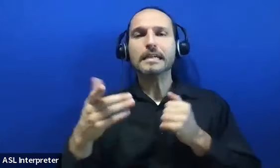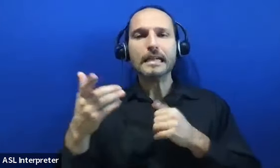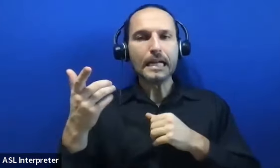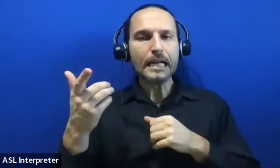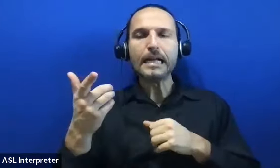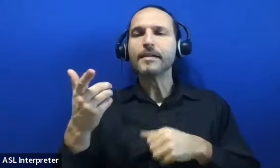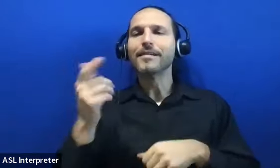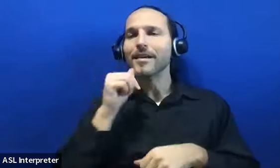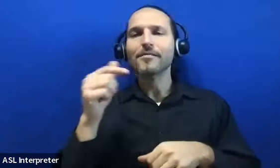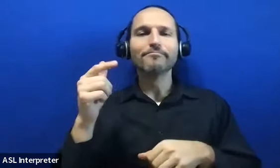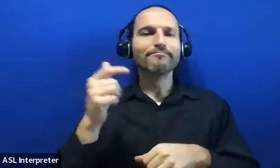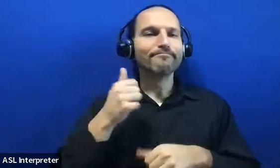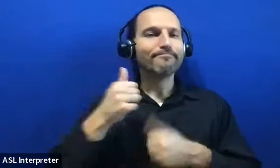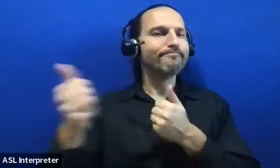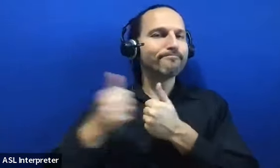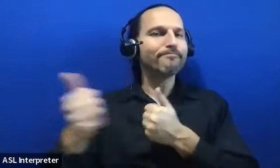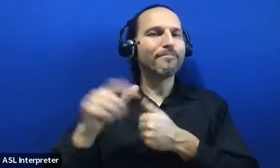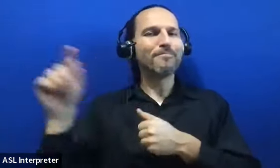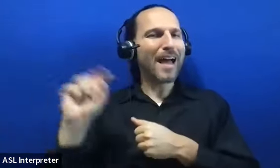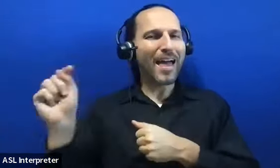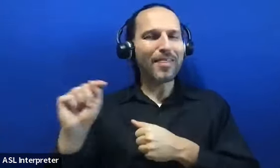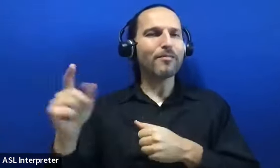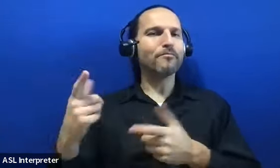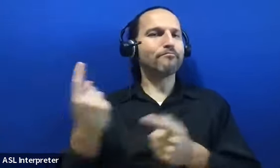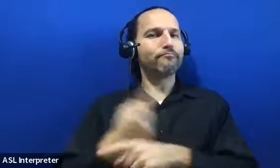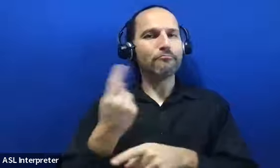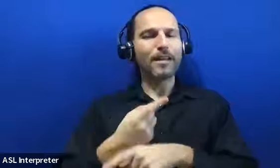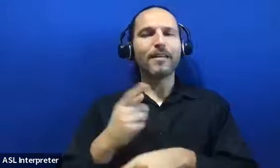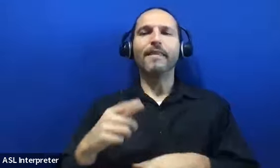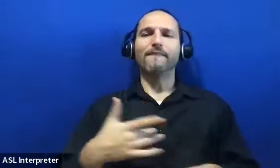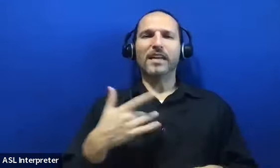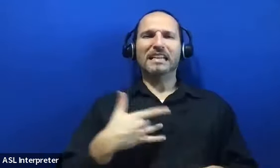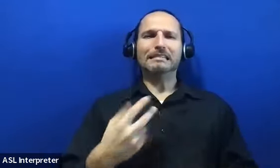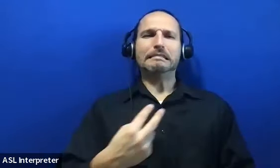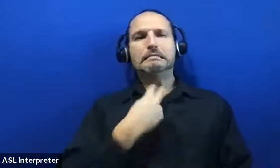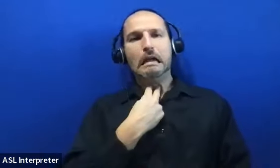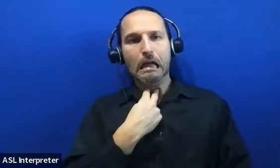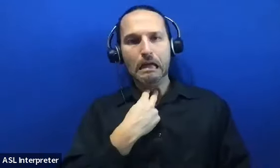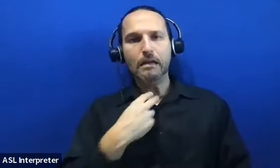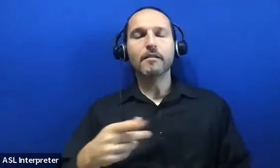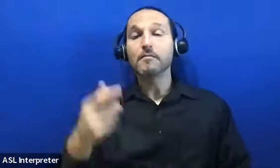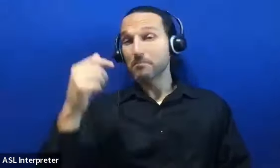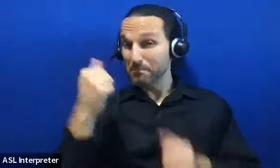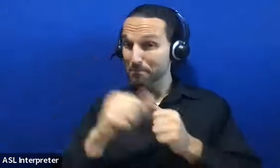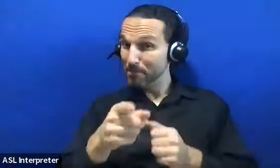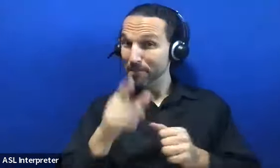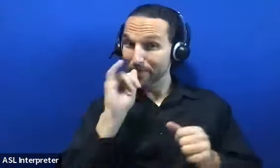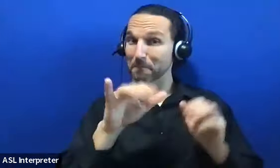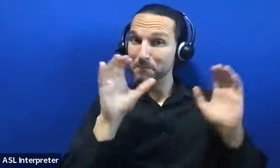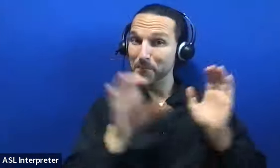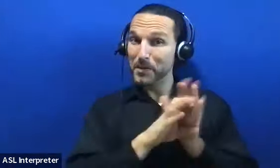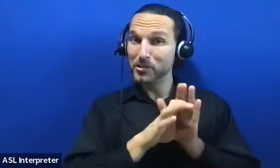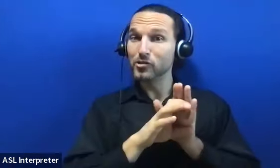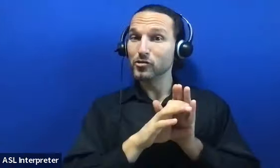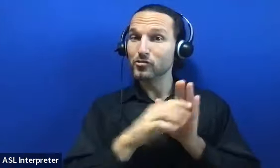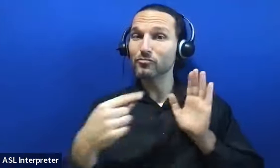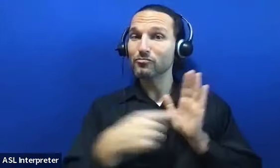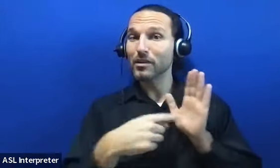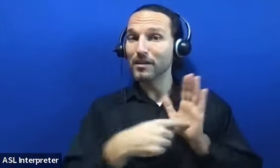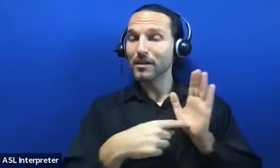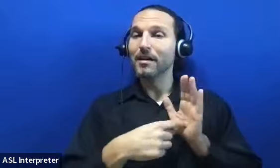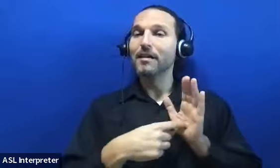have regular bowel movements and things are getting stuck. So it all goes back to the fact that swallowing